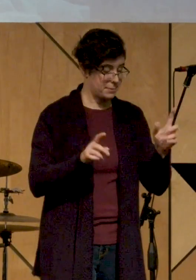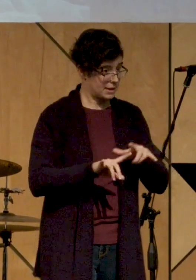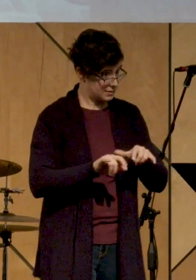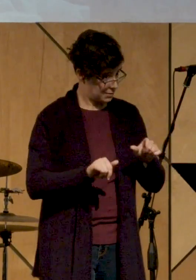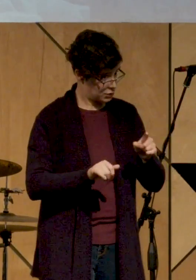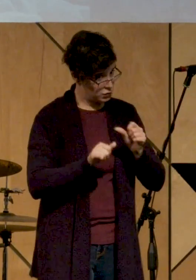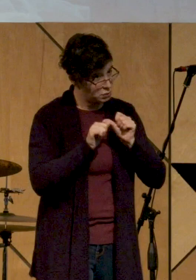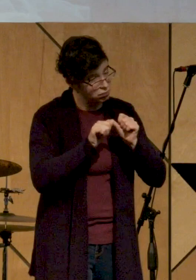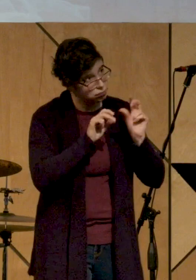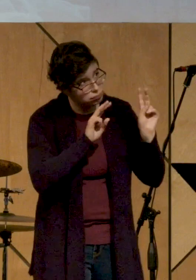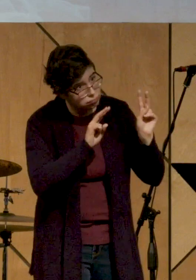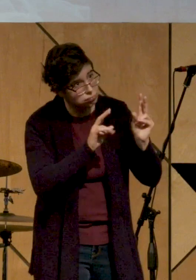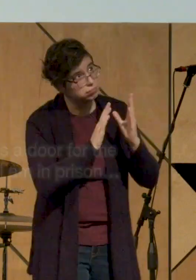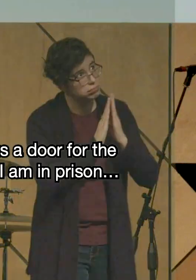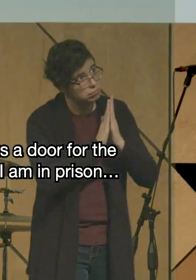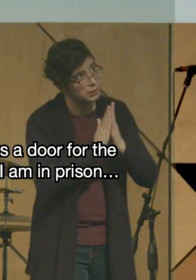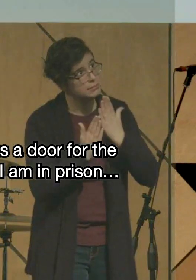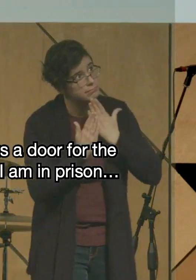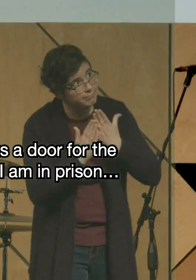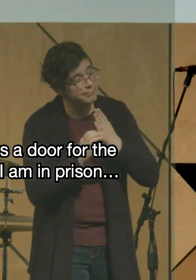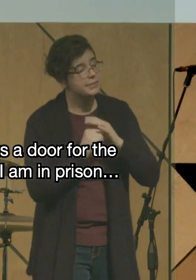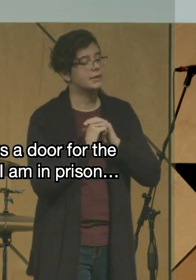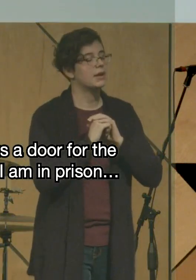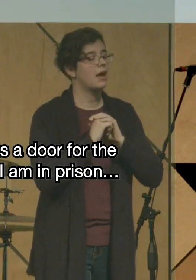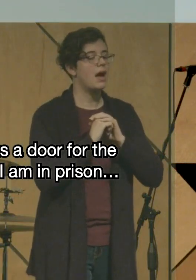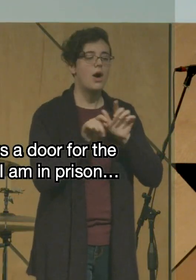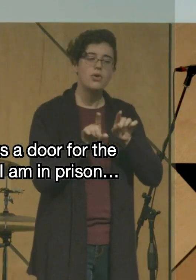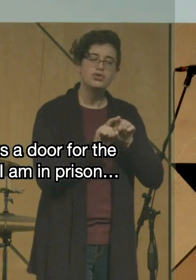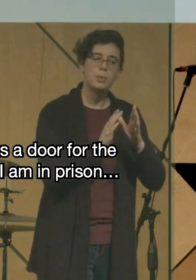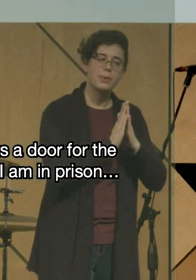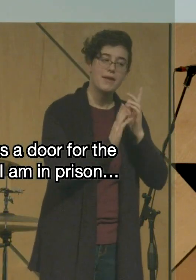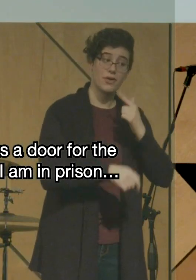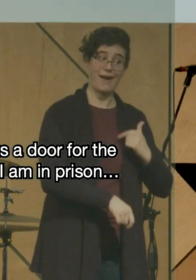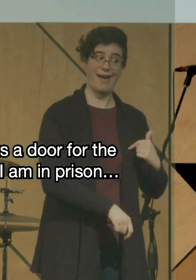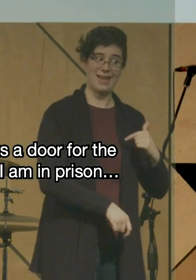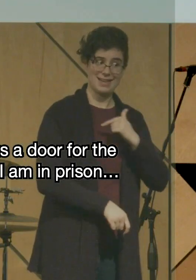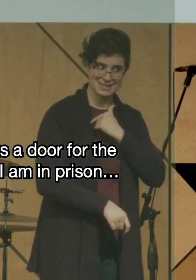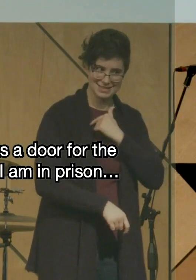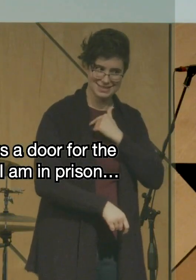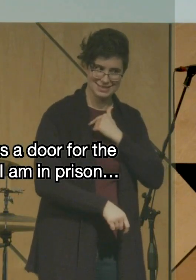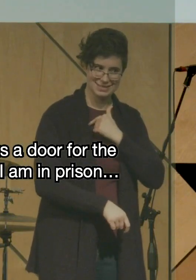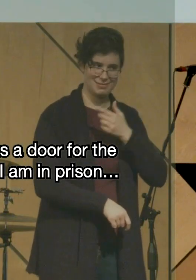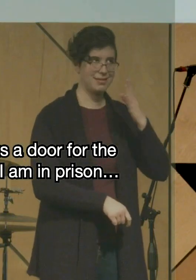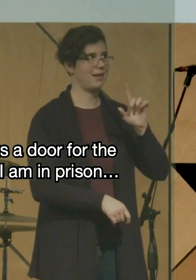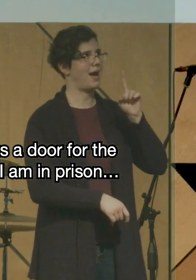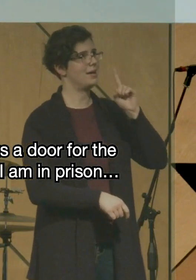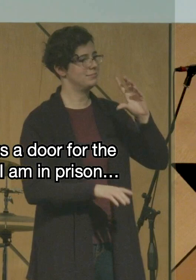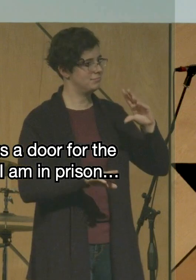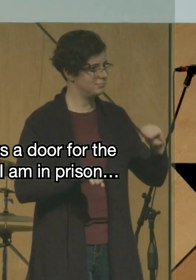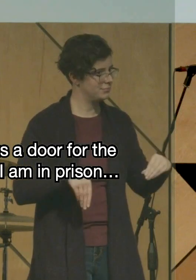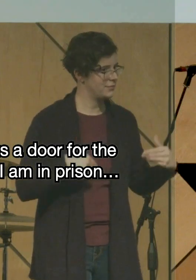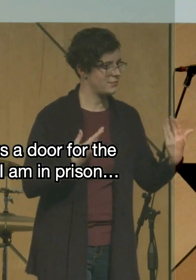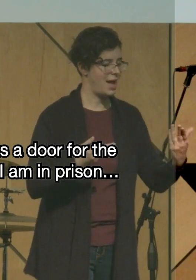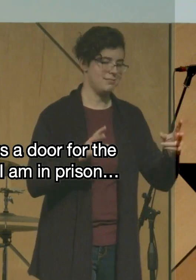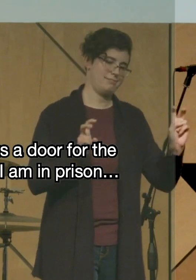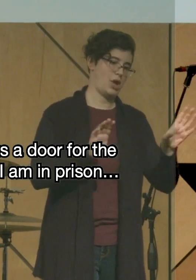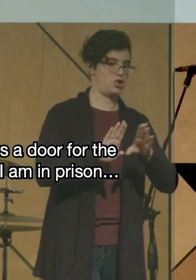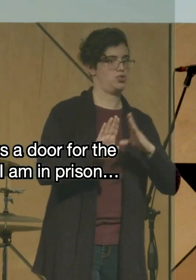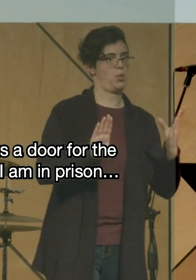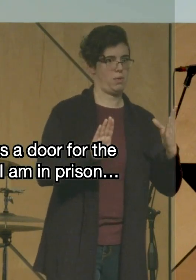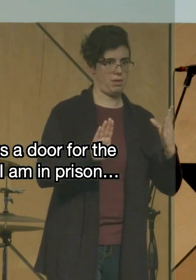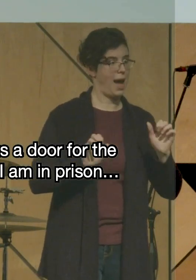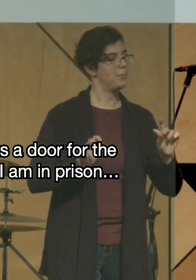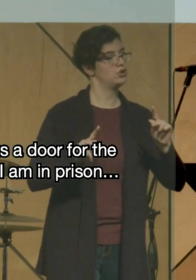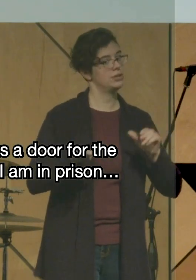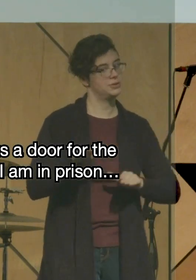praying steadfastly and watchfully and thankfully, pray also for us, that God may open to us a door for the